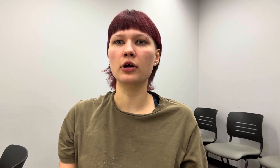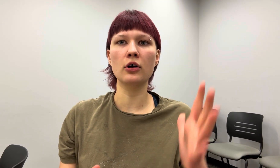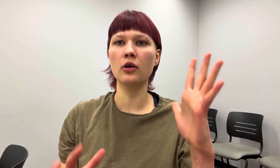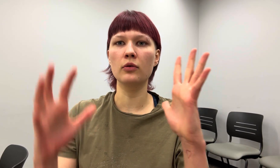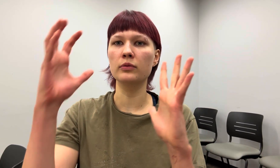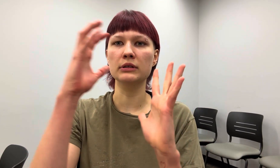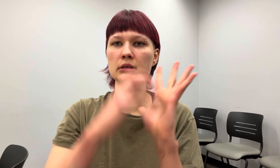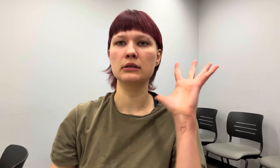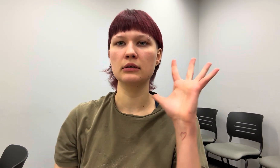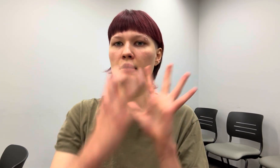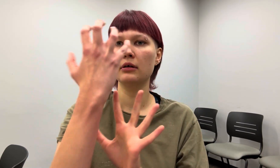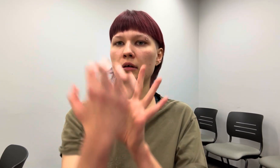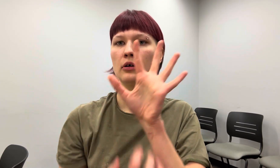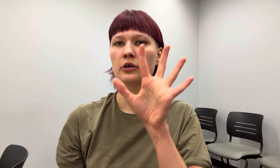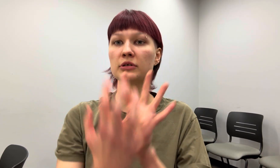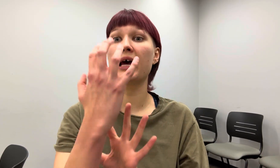article was, or text.